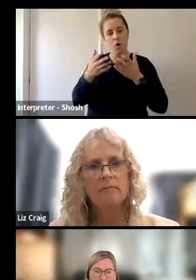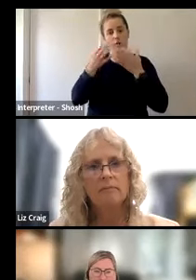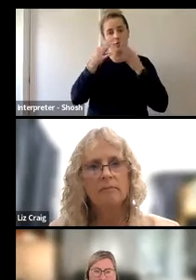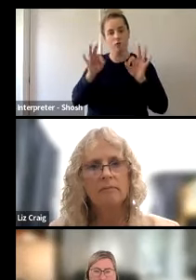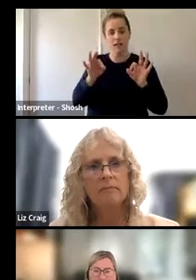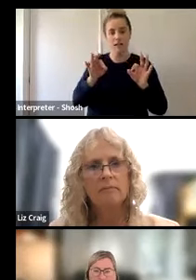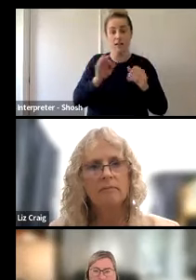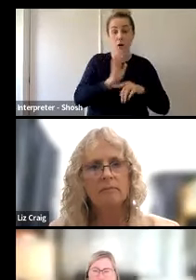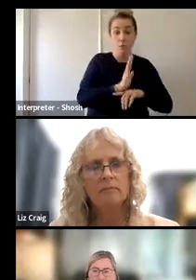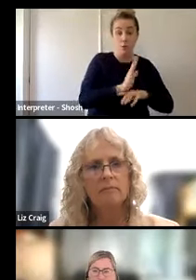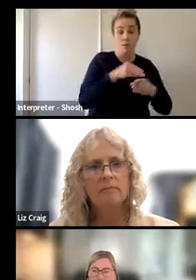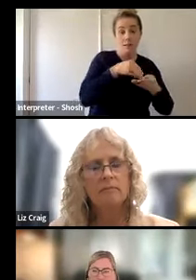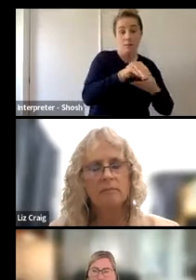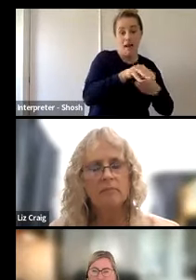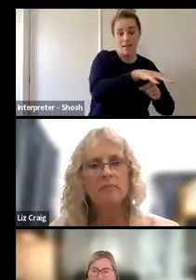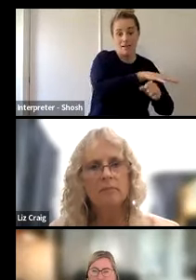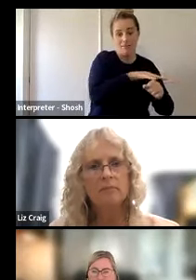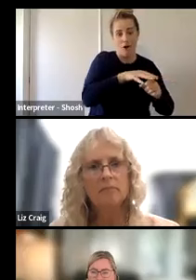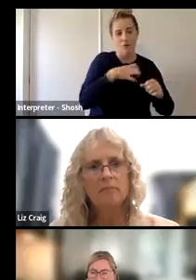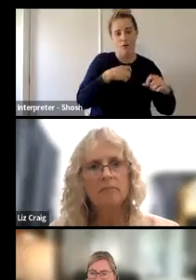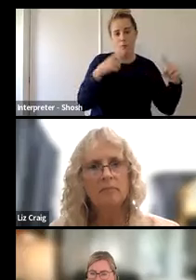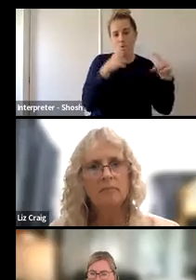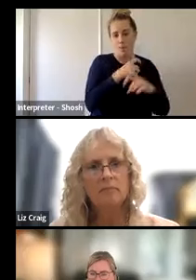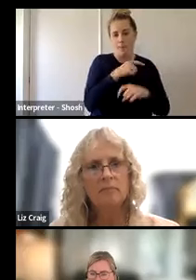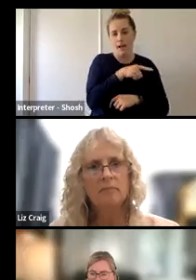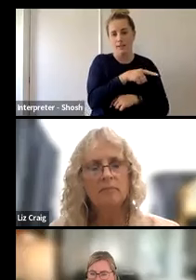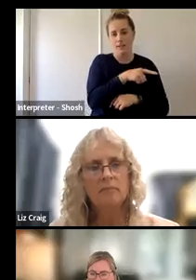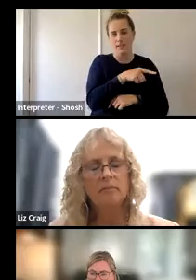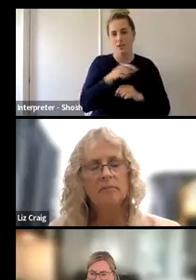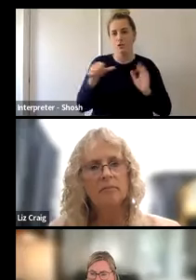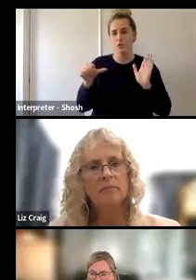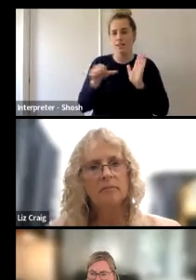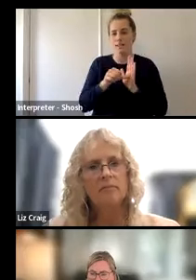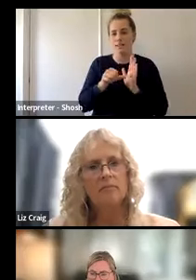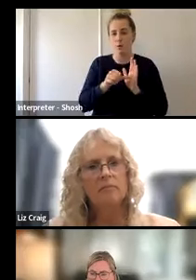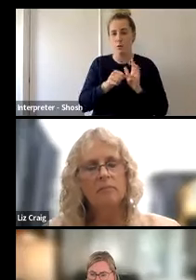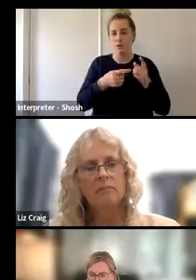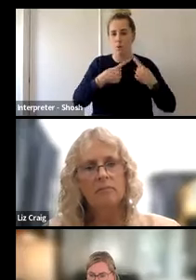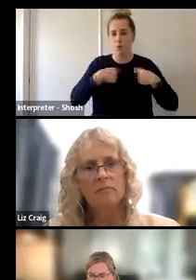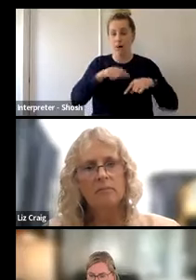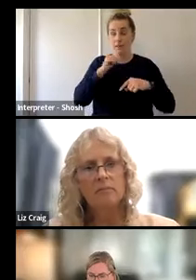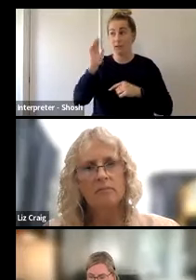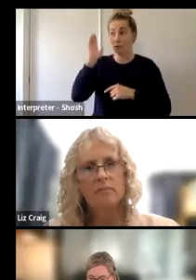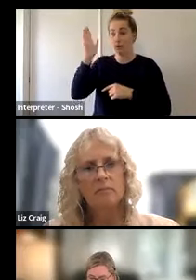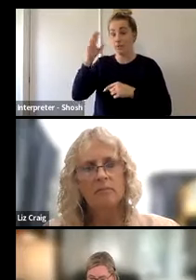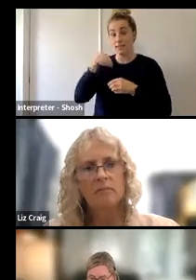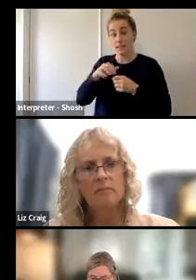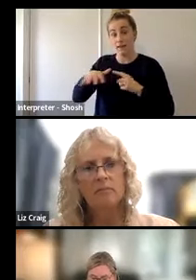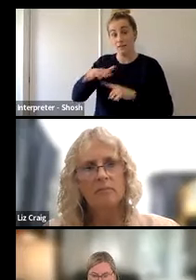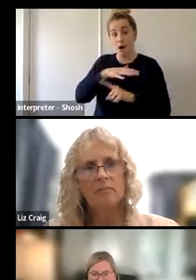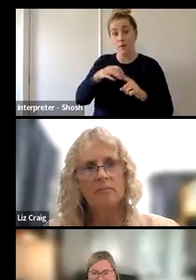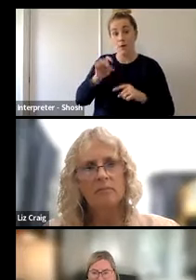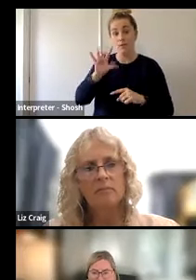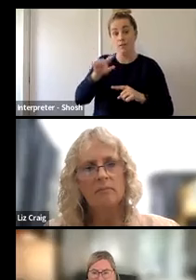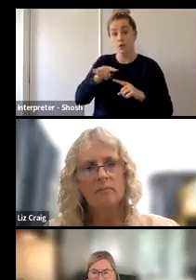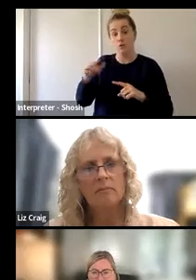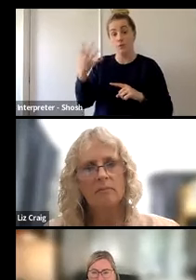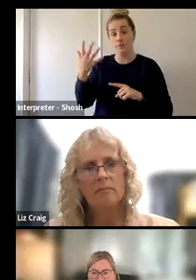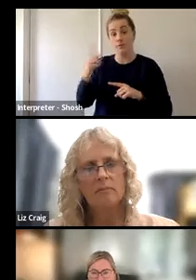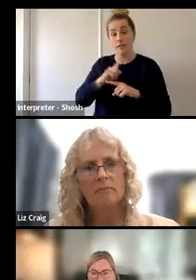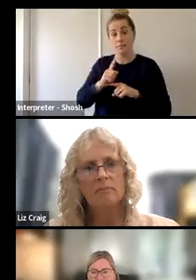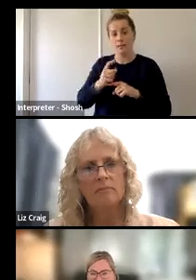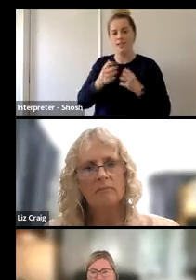paid environment, so it does get a bit more complicated. And I guess that's also the difficulty here. When you present in this environment, you got 10 to 15 minutes.